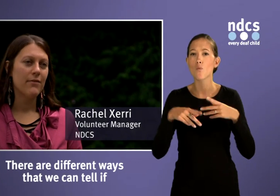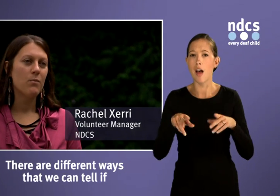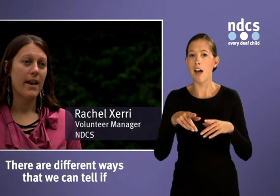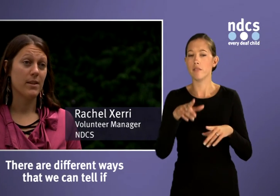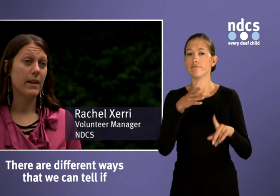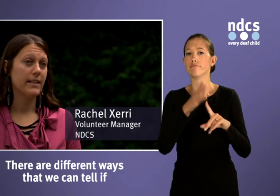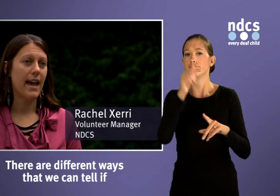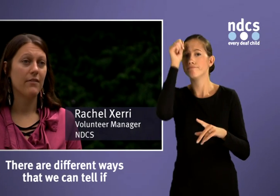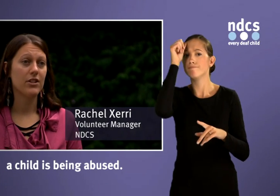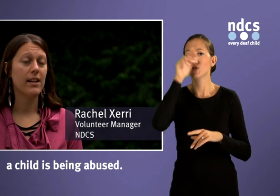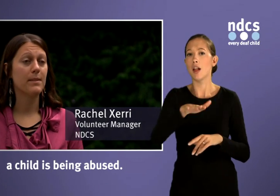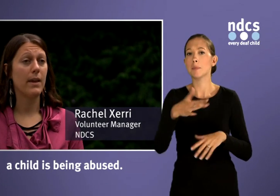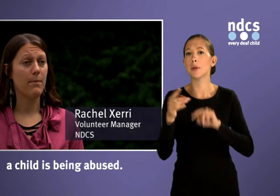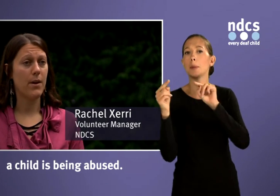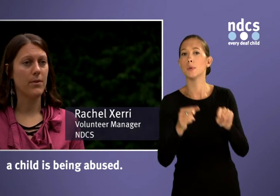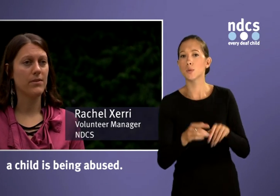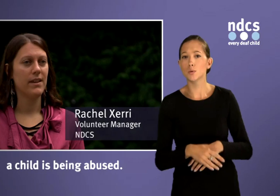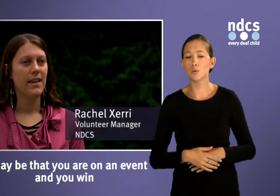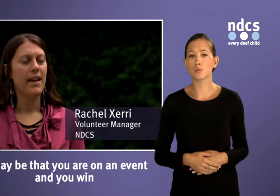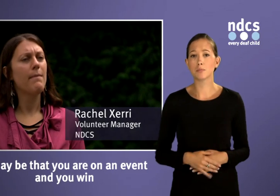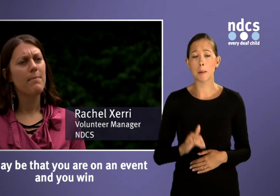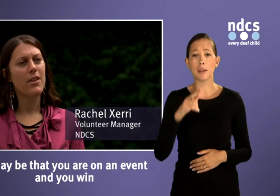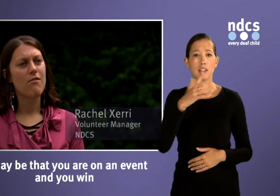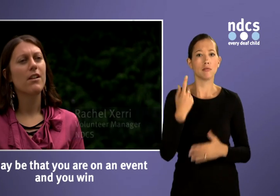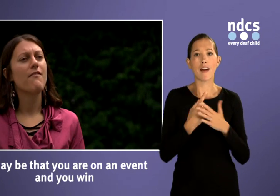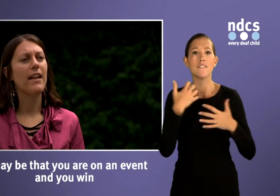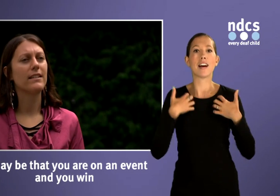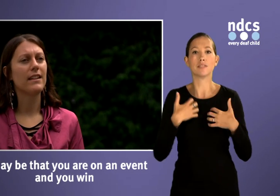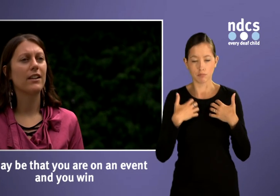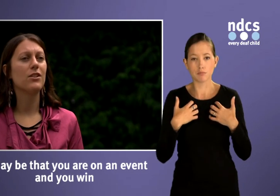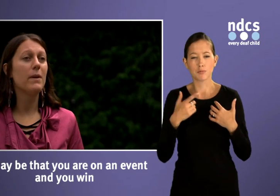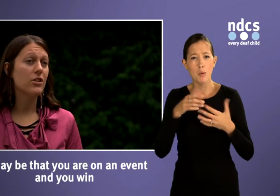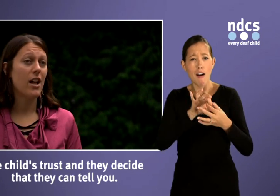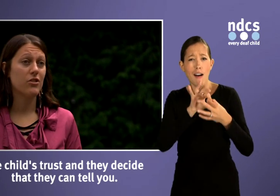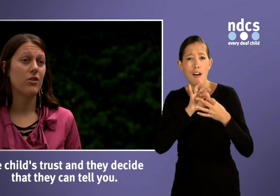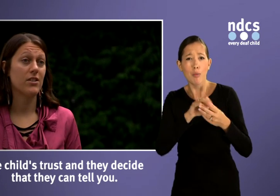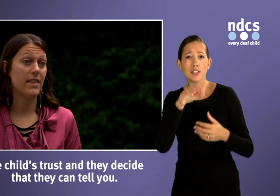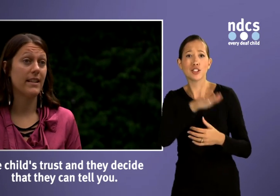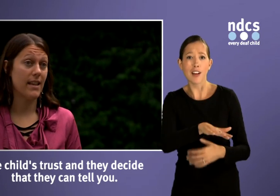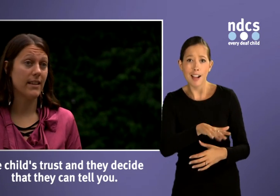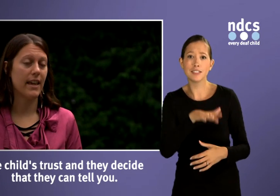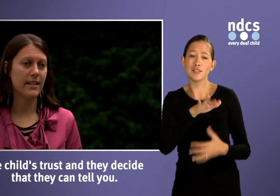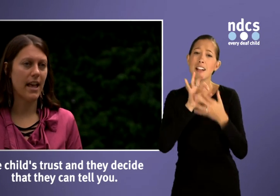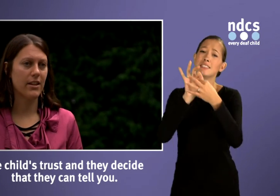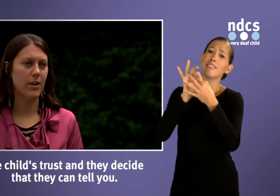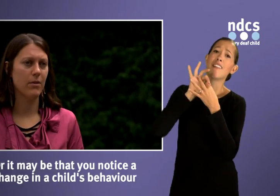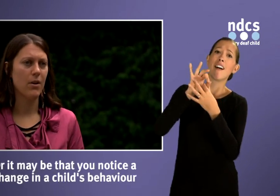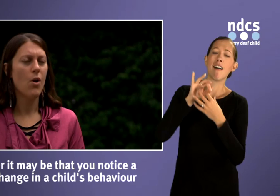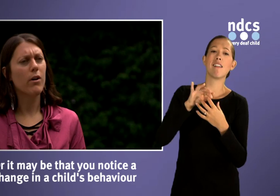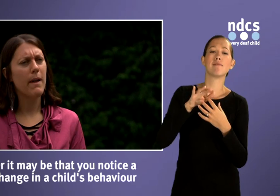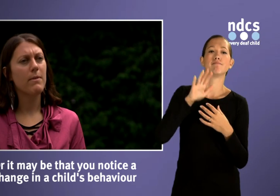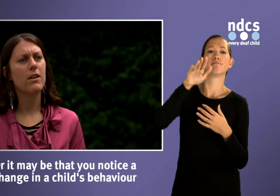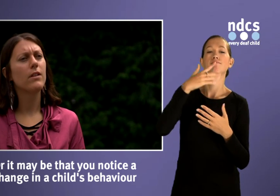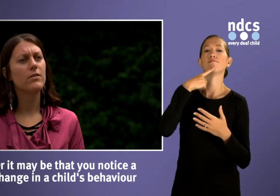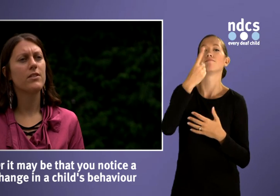There are different ways that we can tell if a child is being abused. It may be that you're on an event and you win the child's trust and they decide that they can tell you,